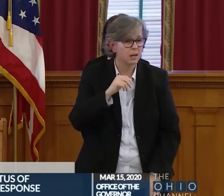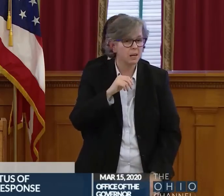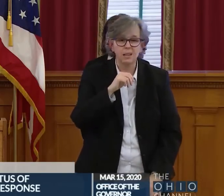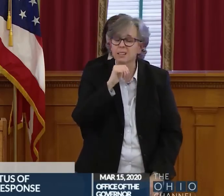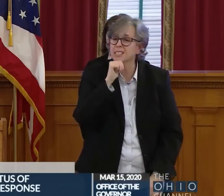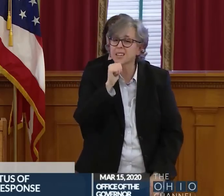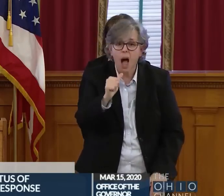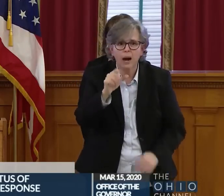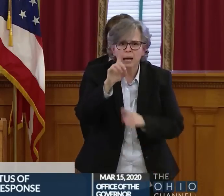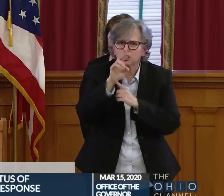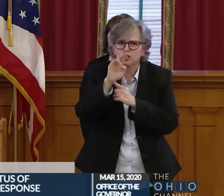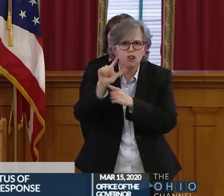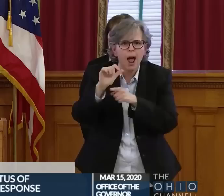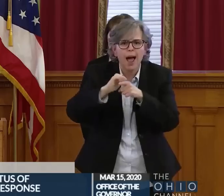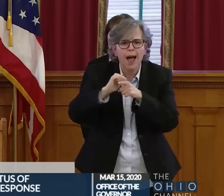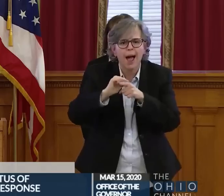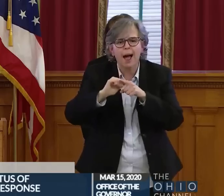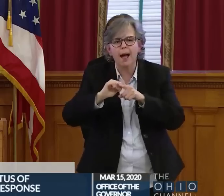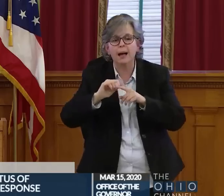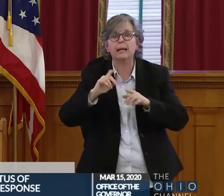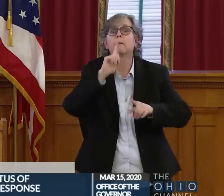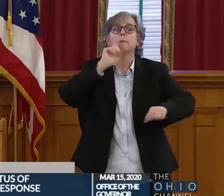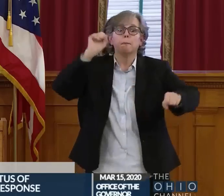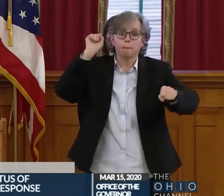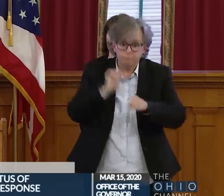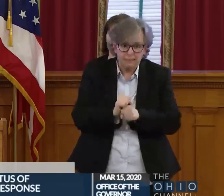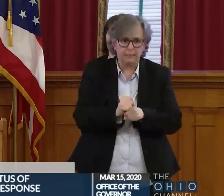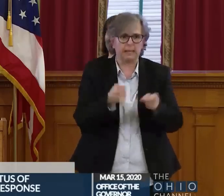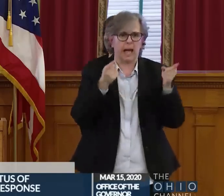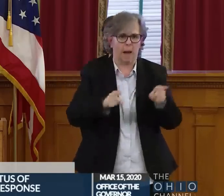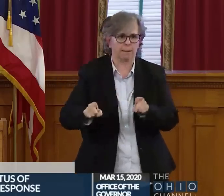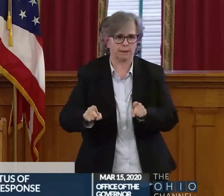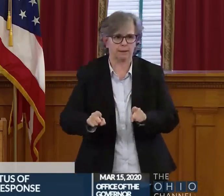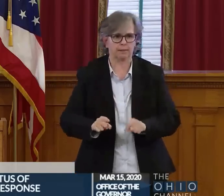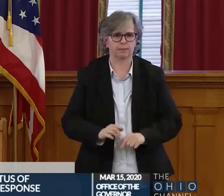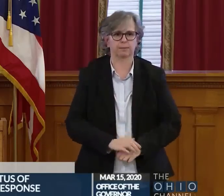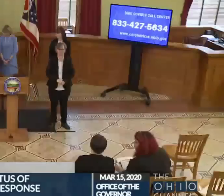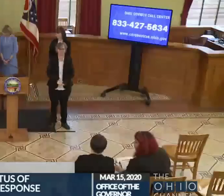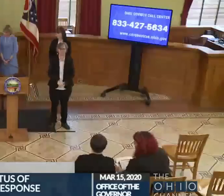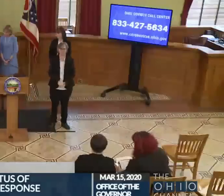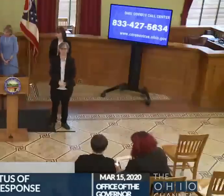and everything each of us does matters.